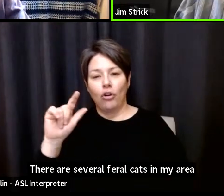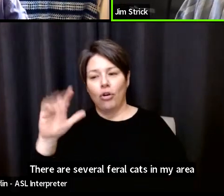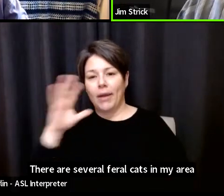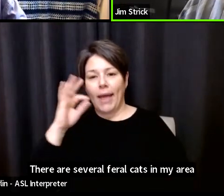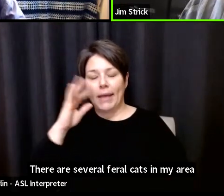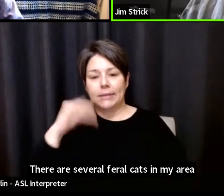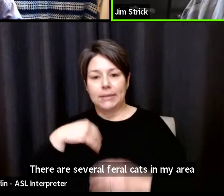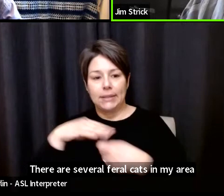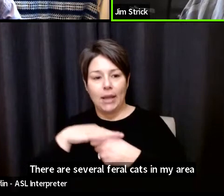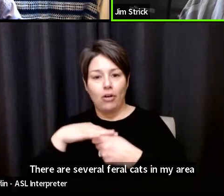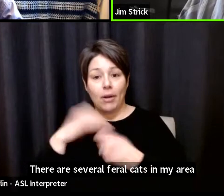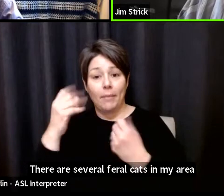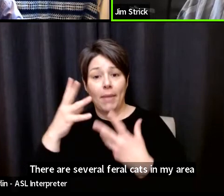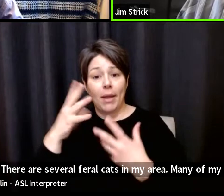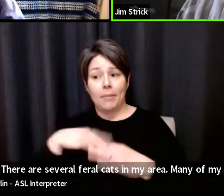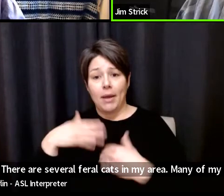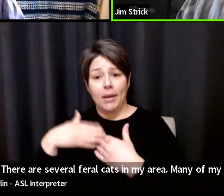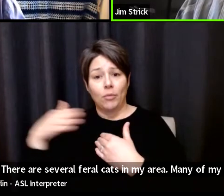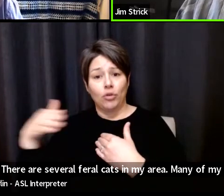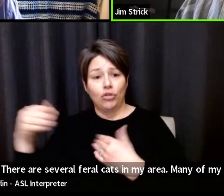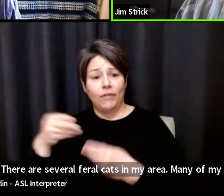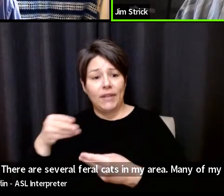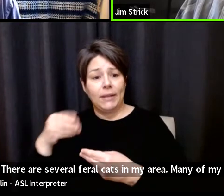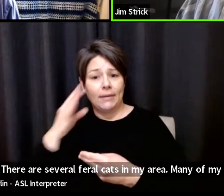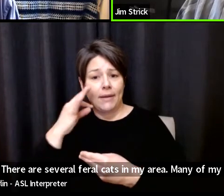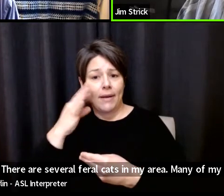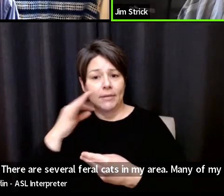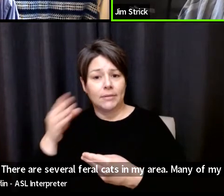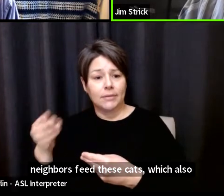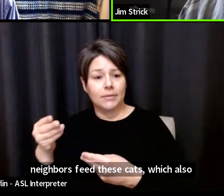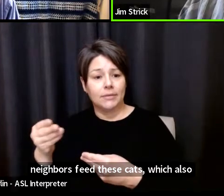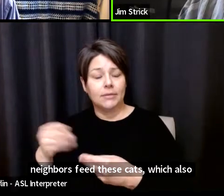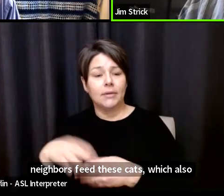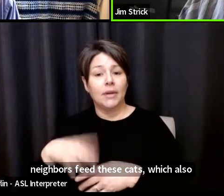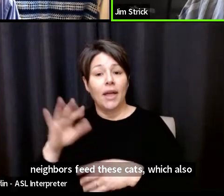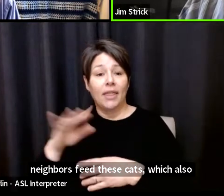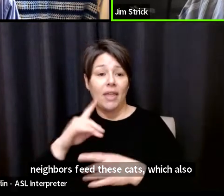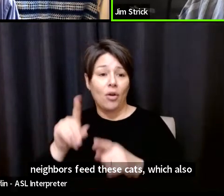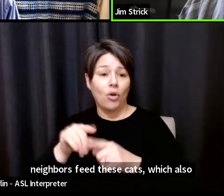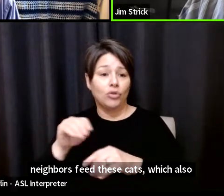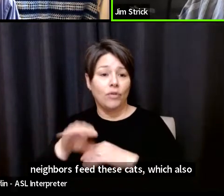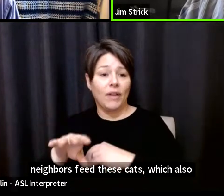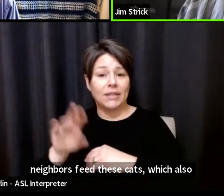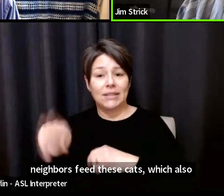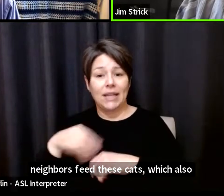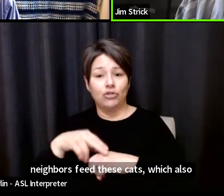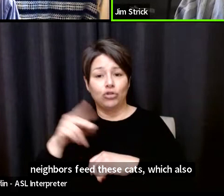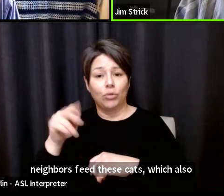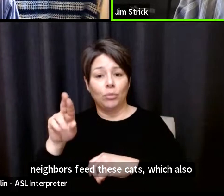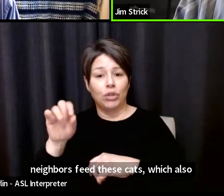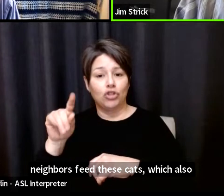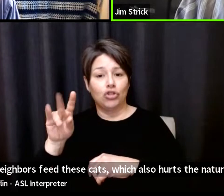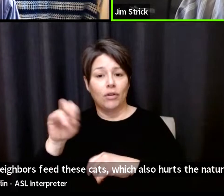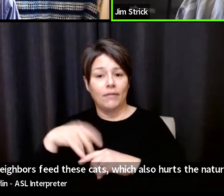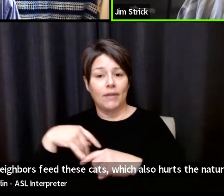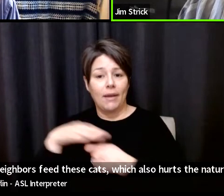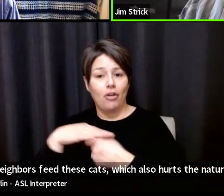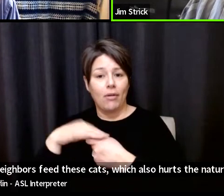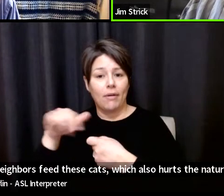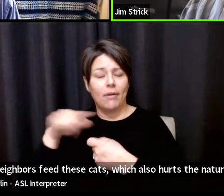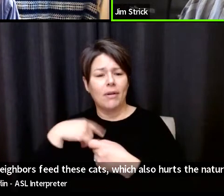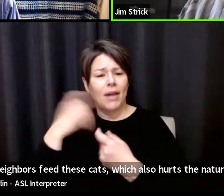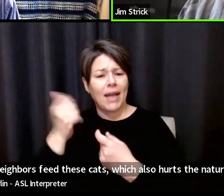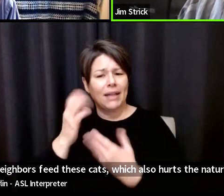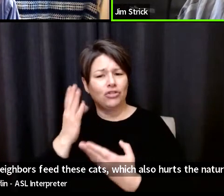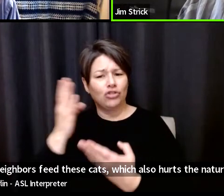Many of my neighbors feed these cats, which also hurts the nature preserve in our area. Do you have any suggestions on how